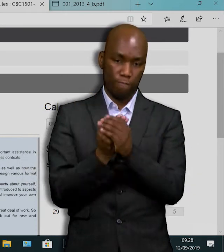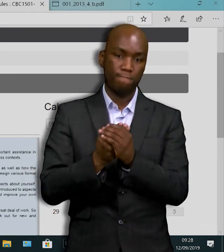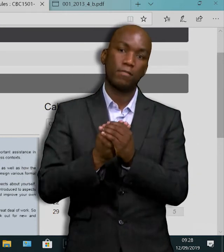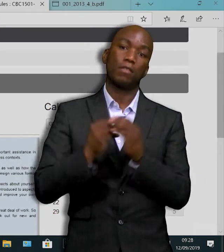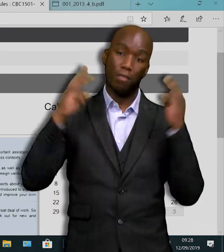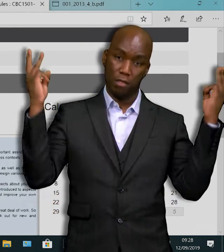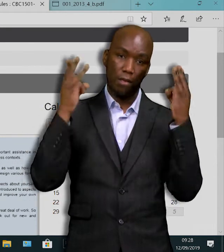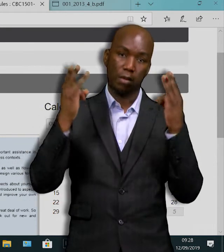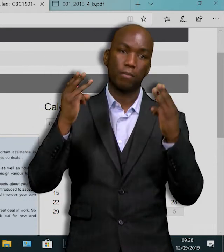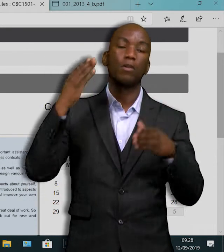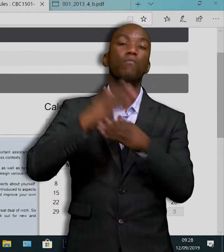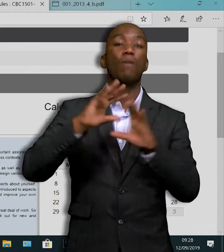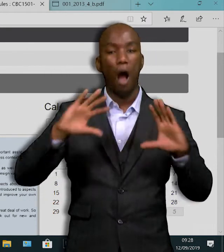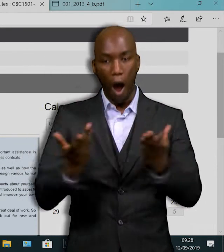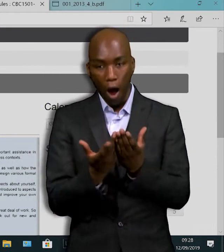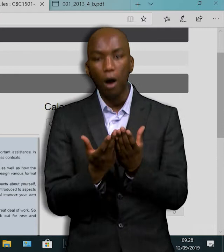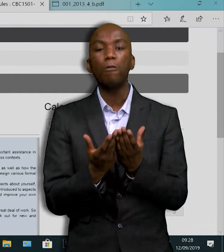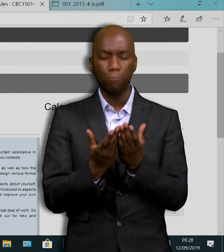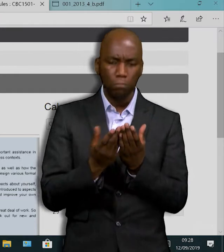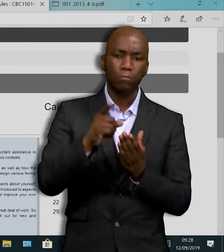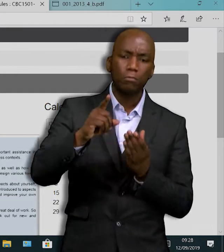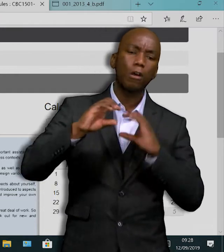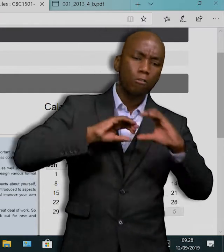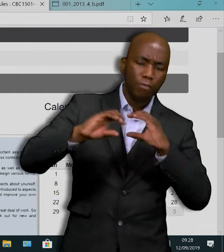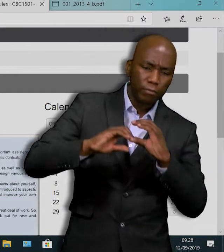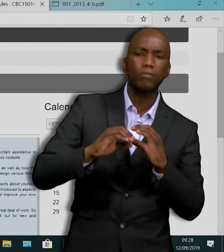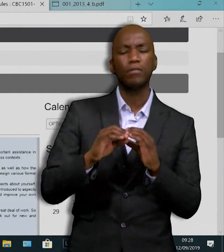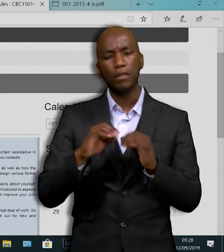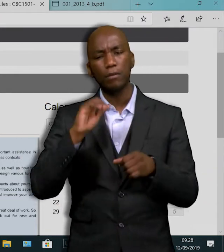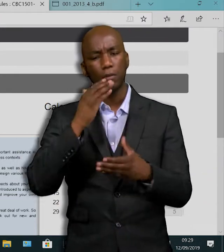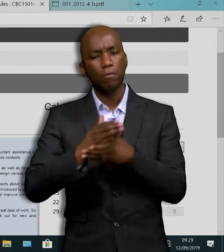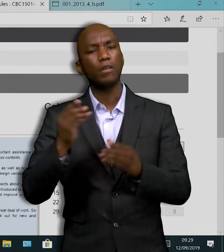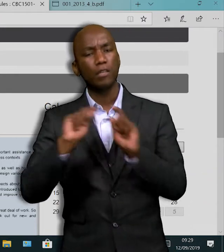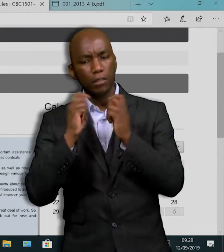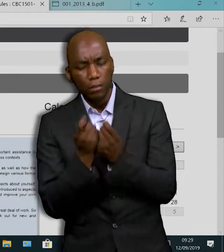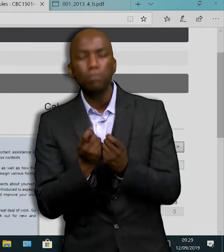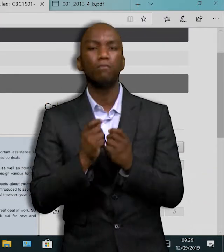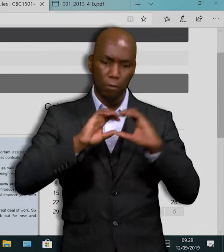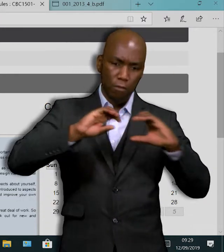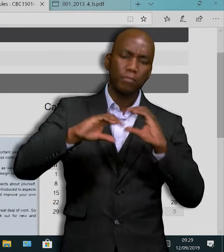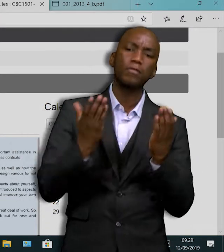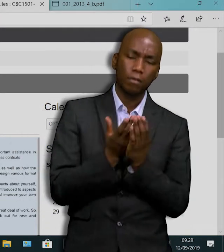that describe these aspects according to academics in the field.